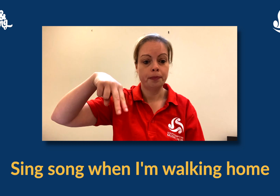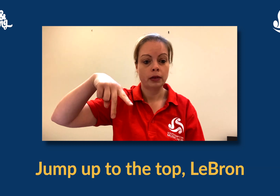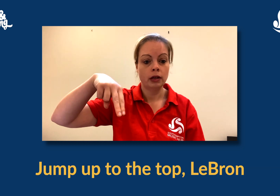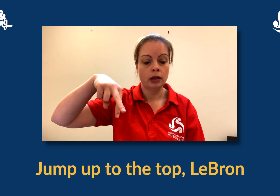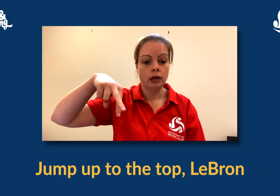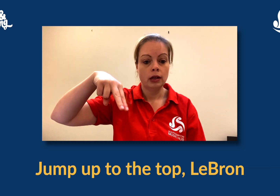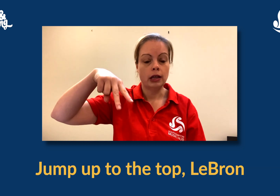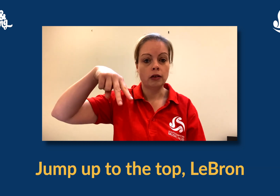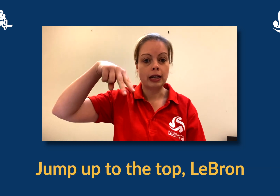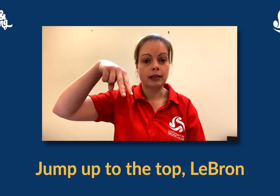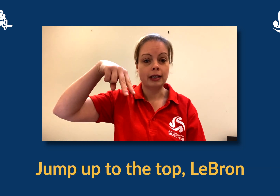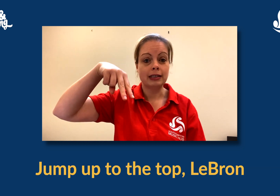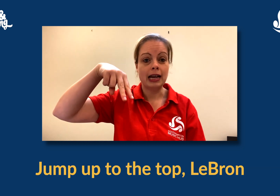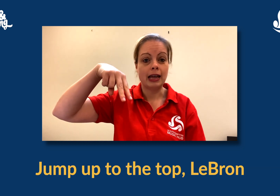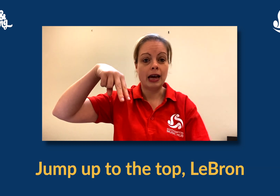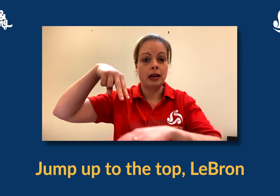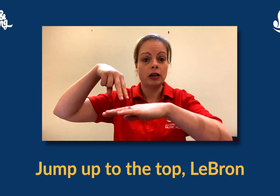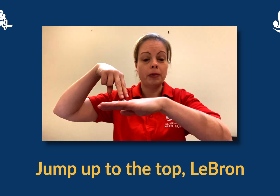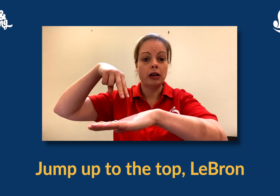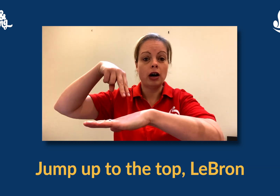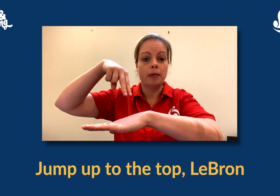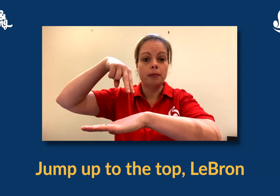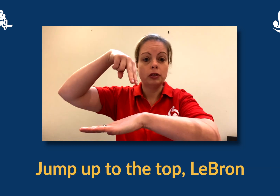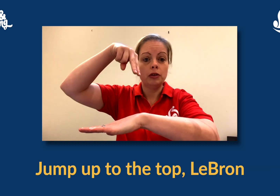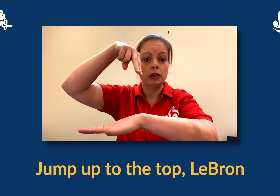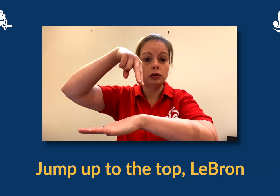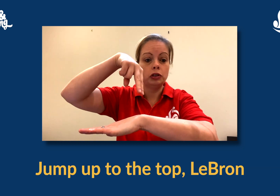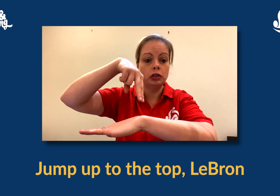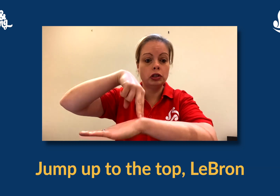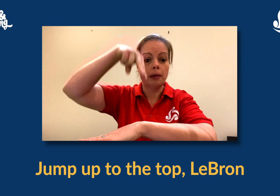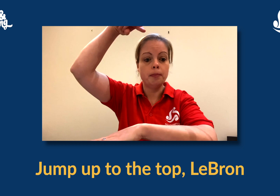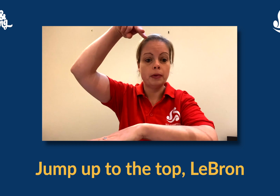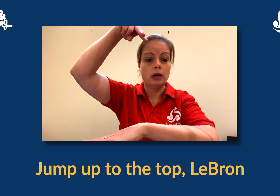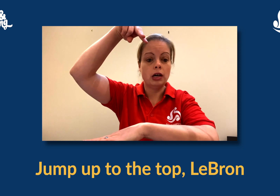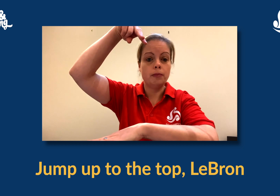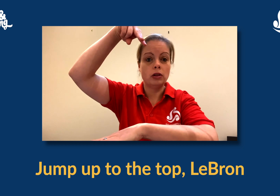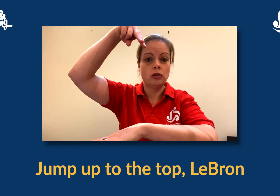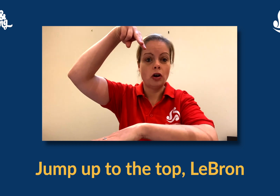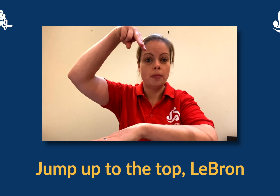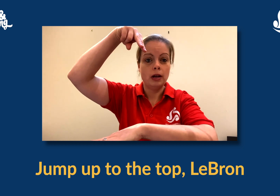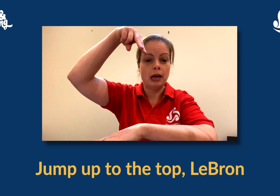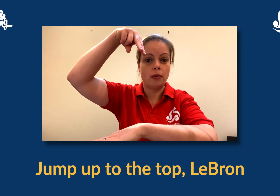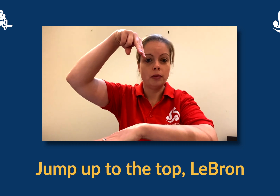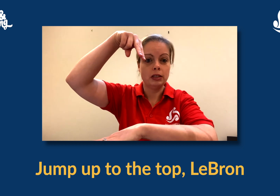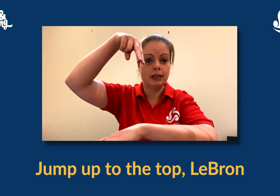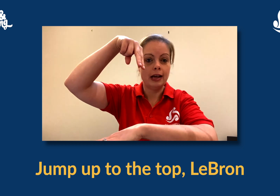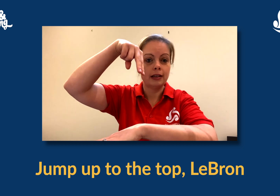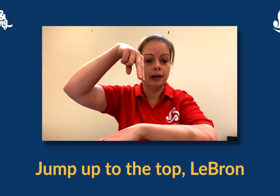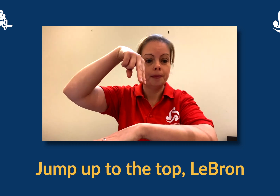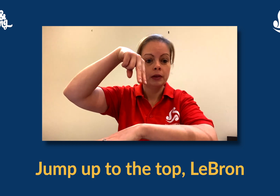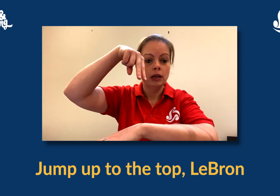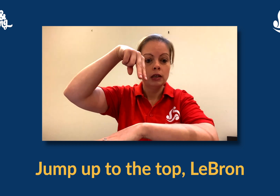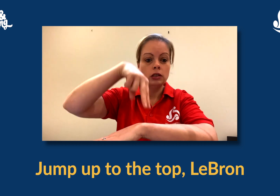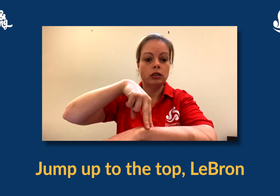home. Then those legs are going to stay there, and you're going to bring your arm up so you can jump up to the top, Lebron, which is the next